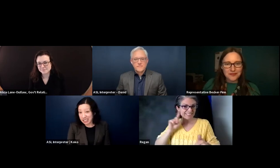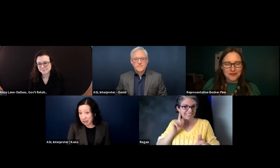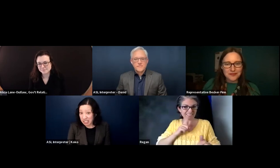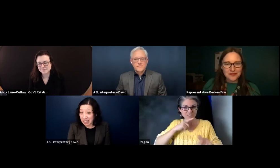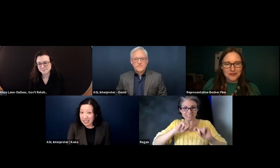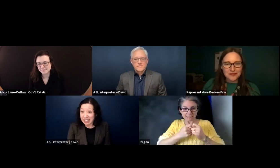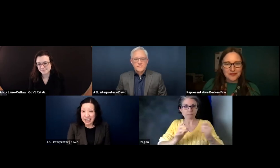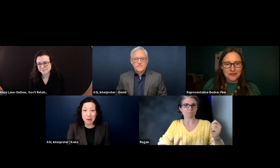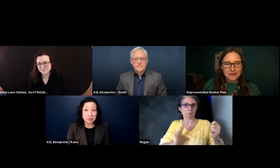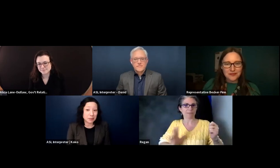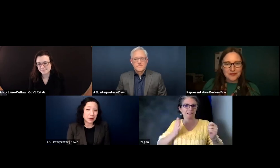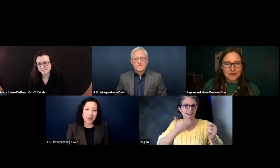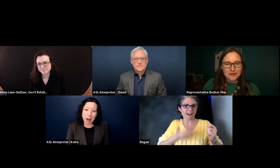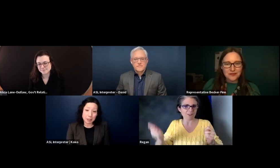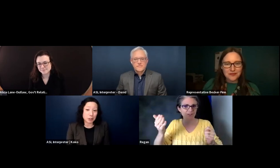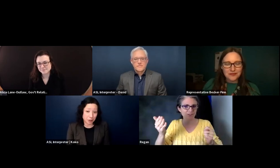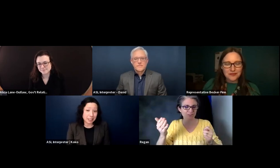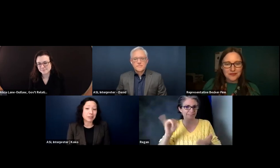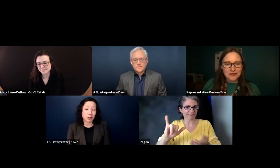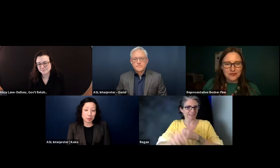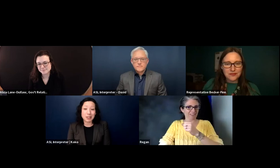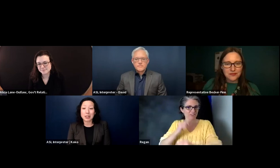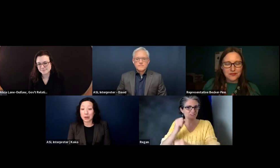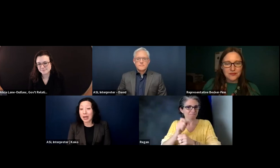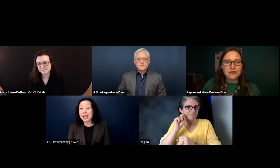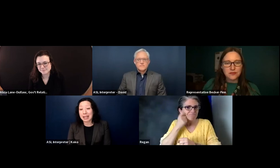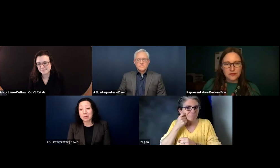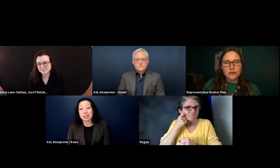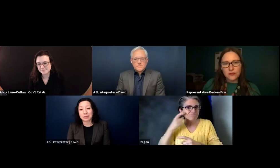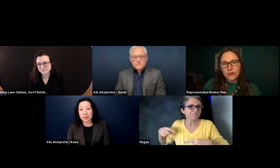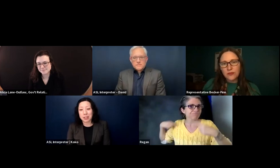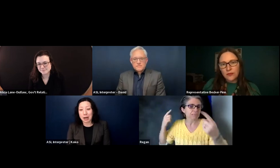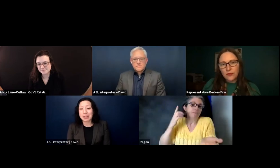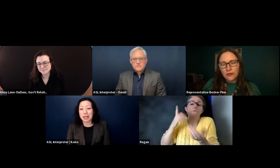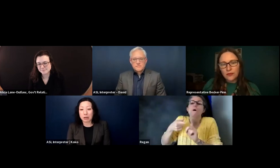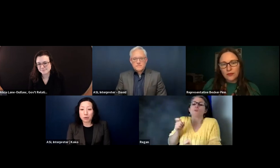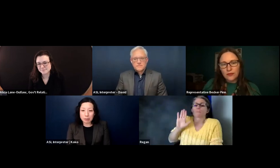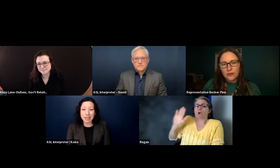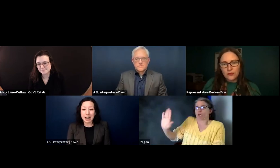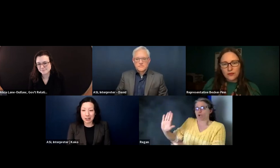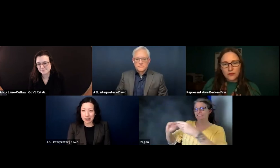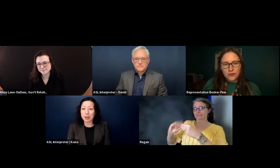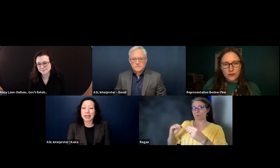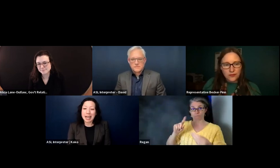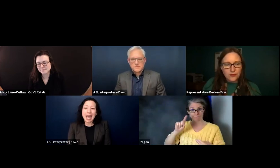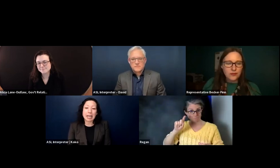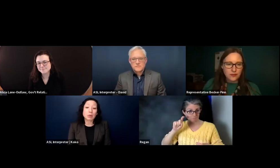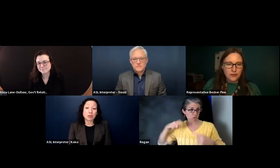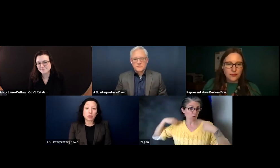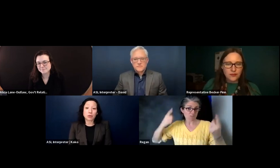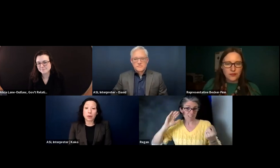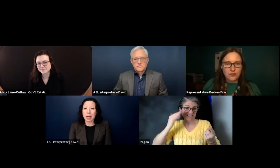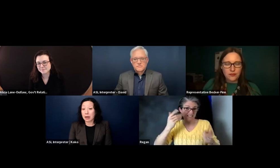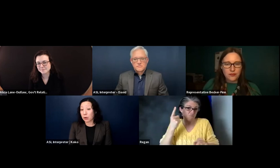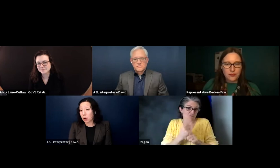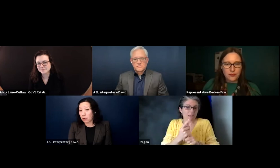and they seemed to like it. And I'm a certified deaf interpreter. And so that was the first time that they had formally hired someone. And it